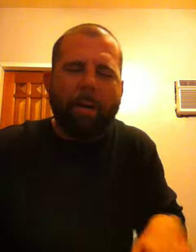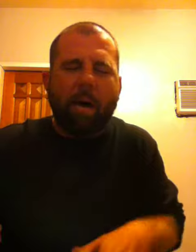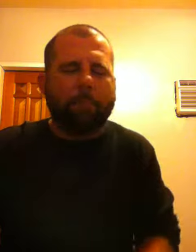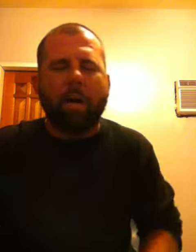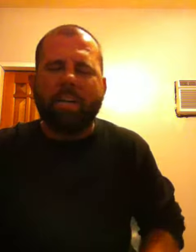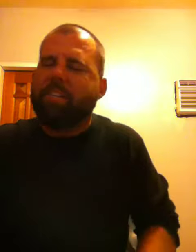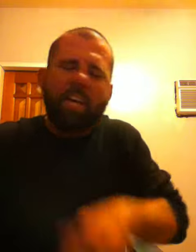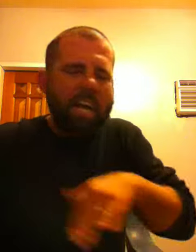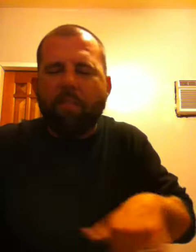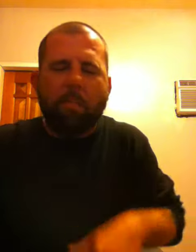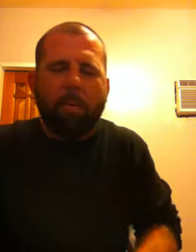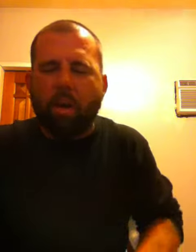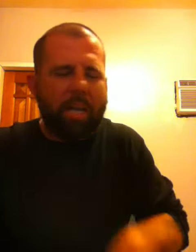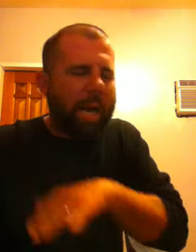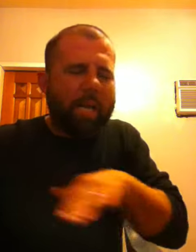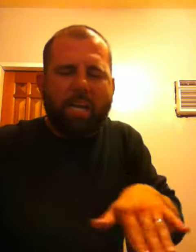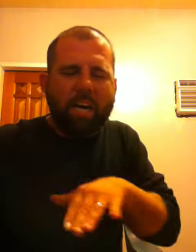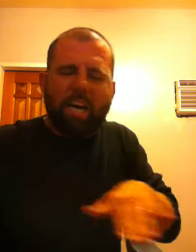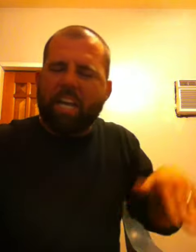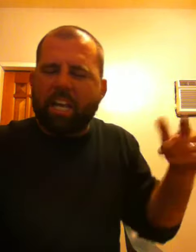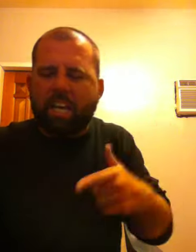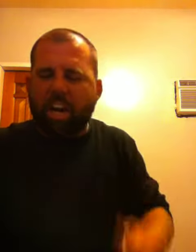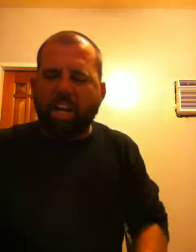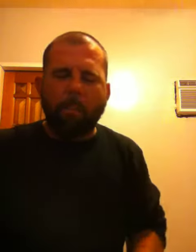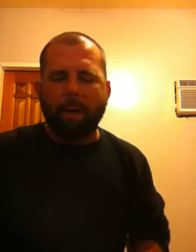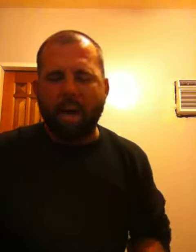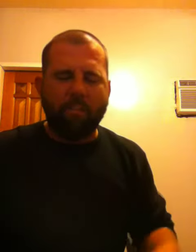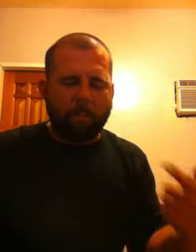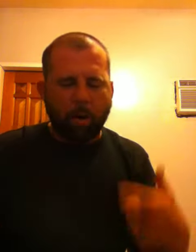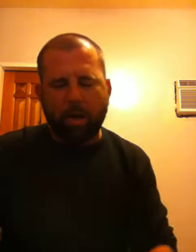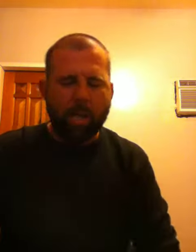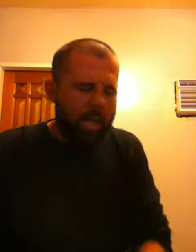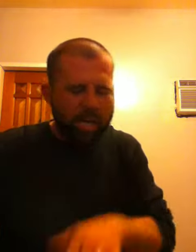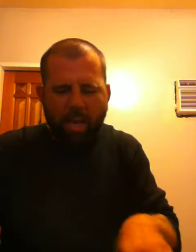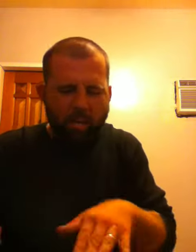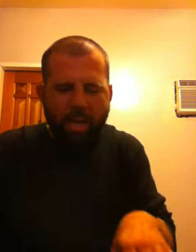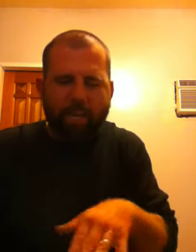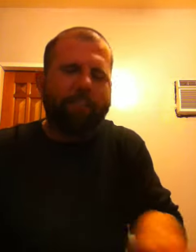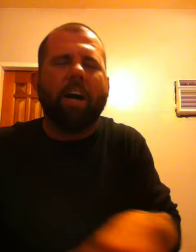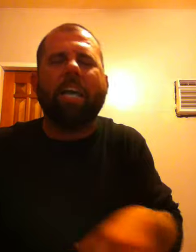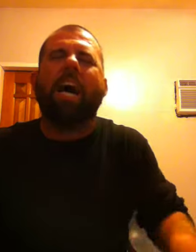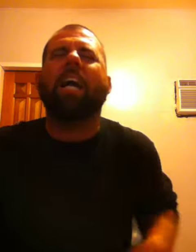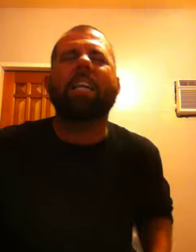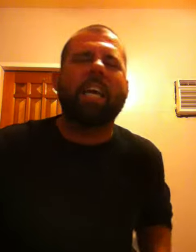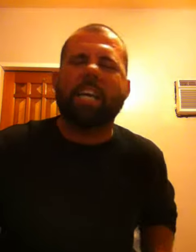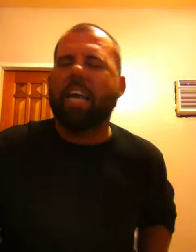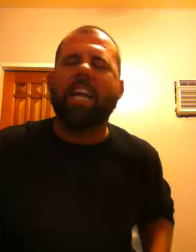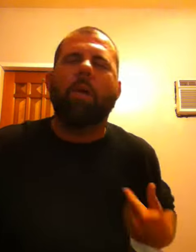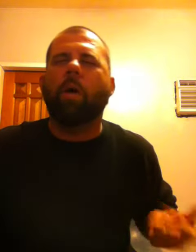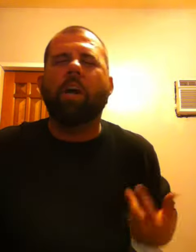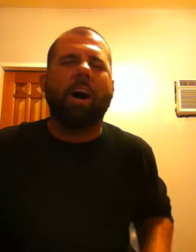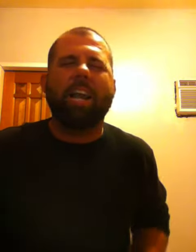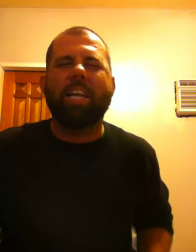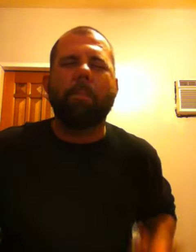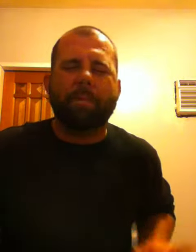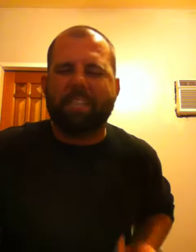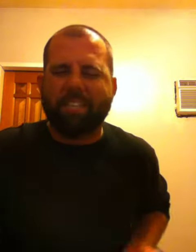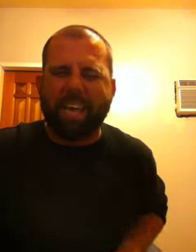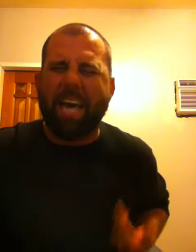about, buddy Everybody got a good in, good in your mouth, buddy Now you like a fuckin' holiday inn Now where your holiday bitches at?